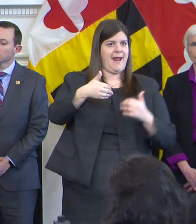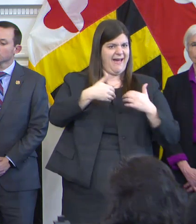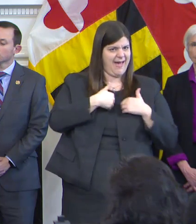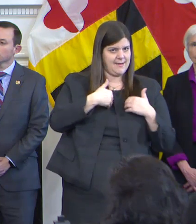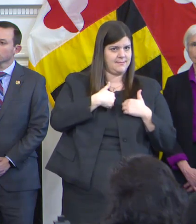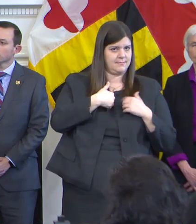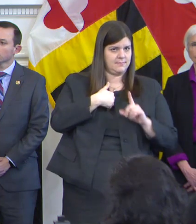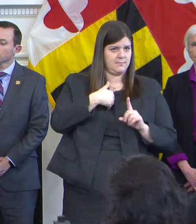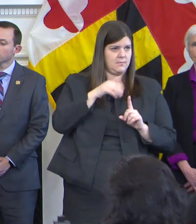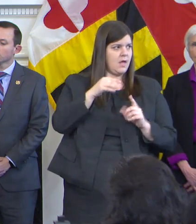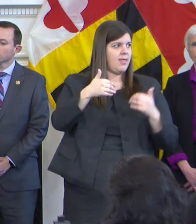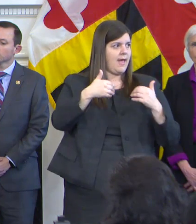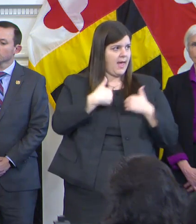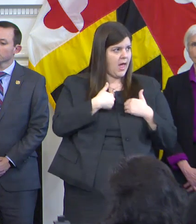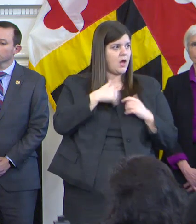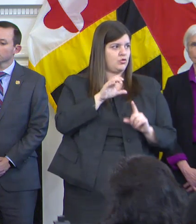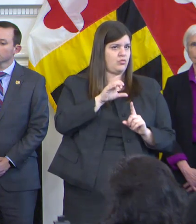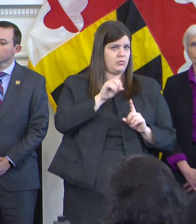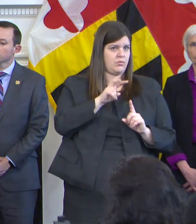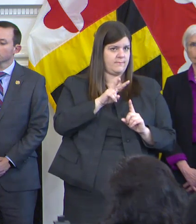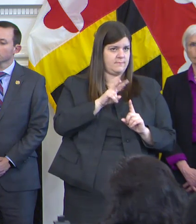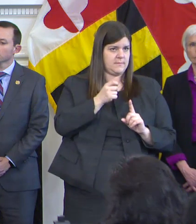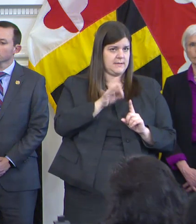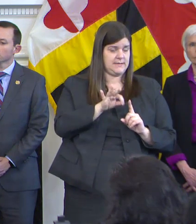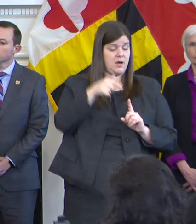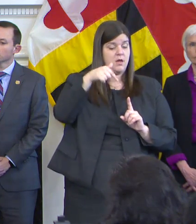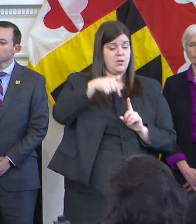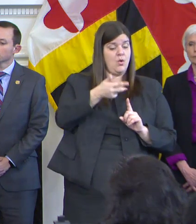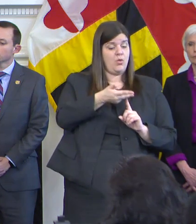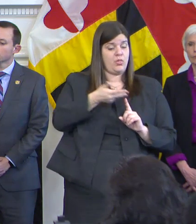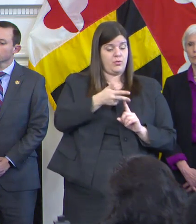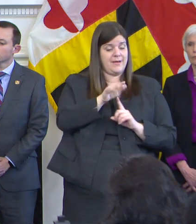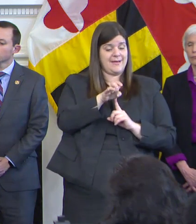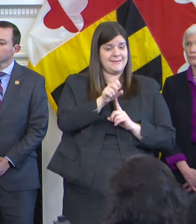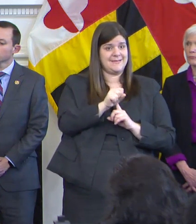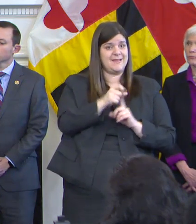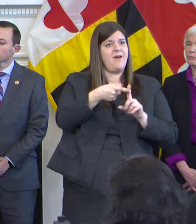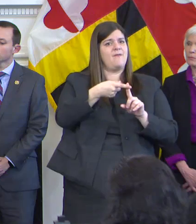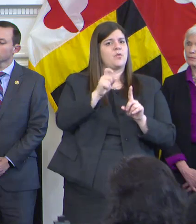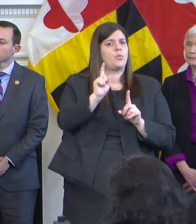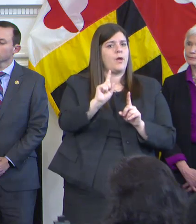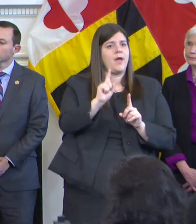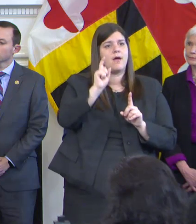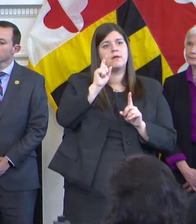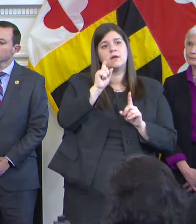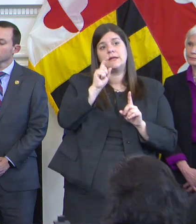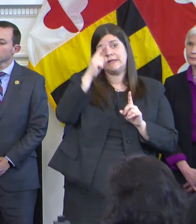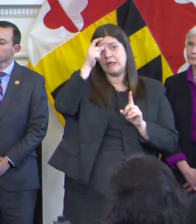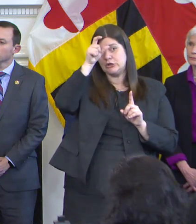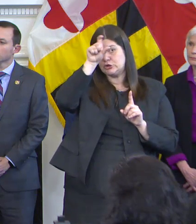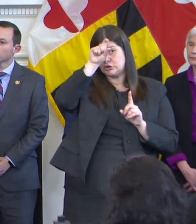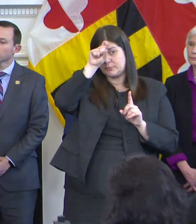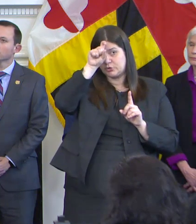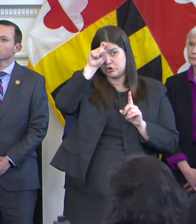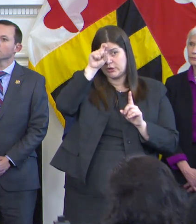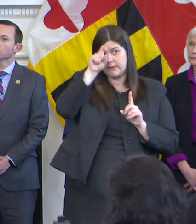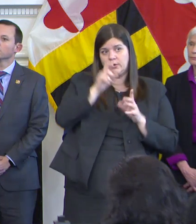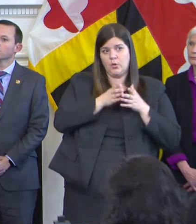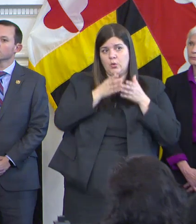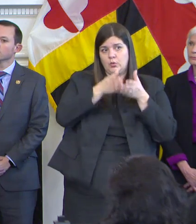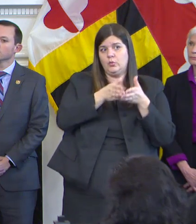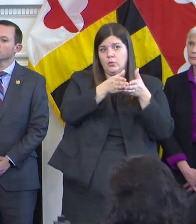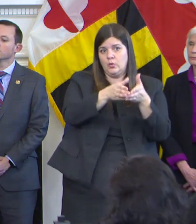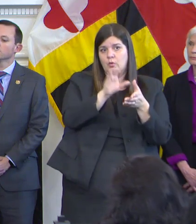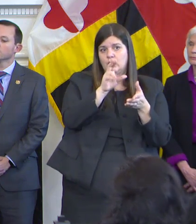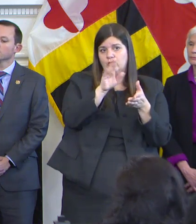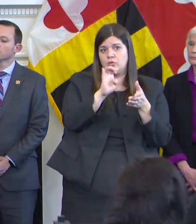cruise of the Nile River, the same ship that is also connected to 12 now confirmed